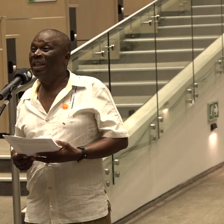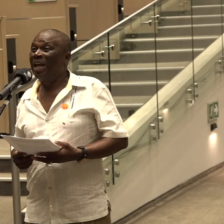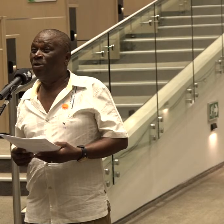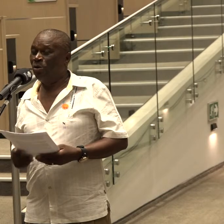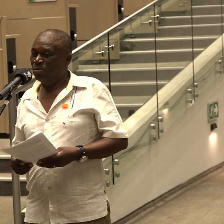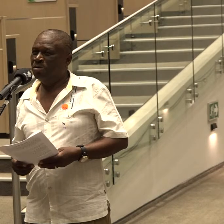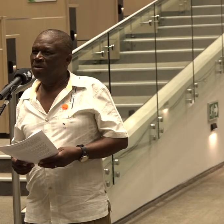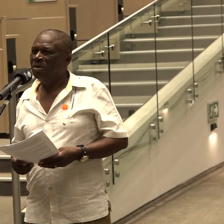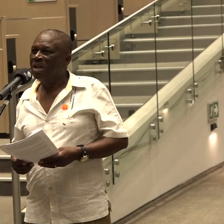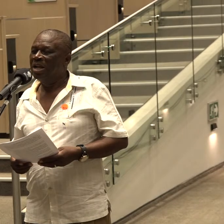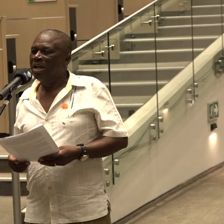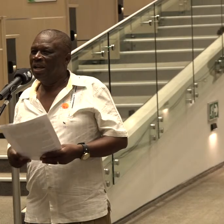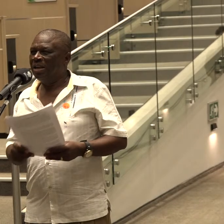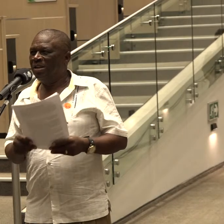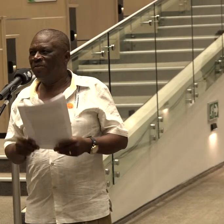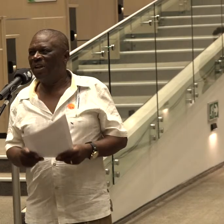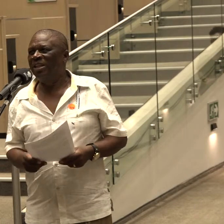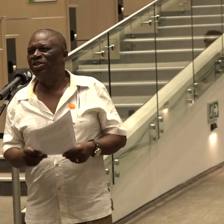dialogue